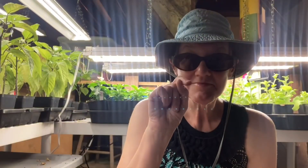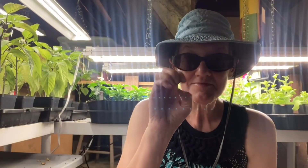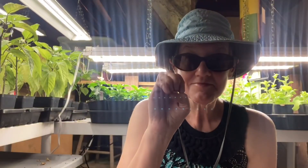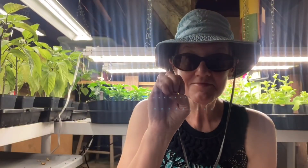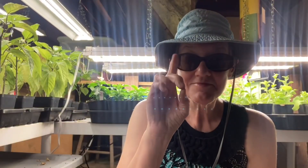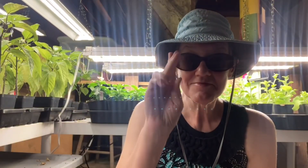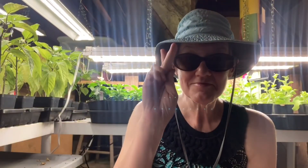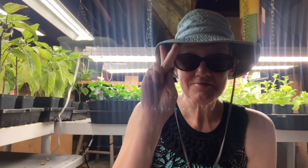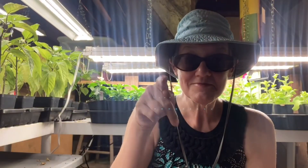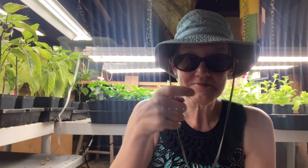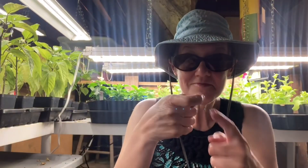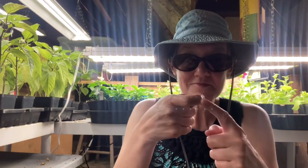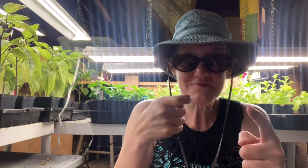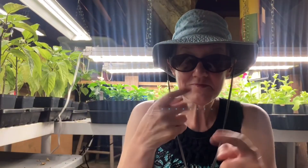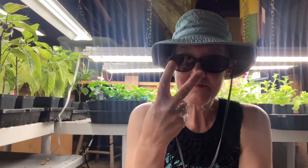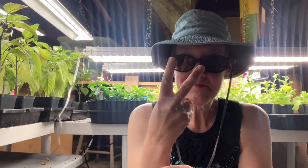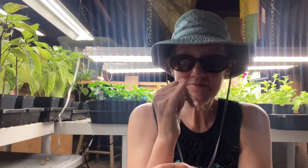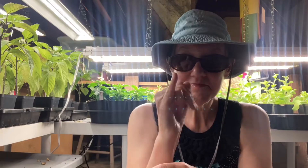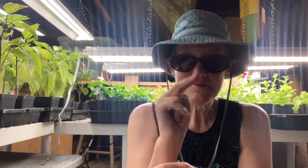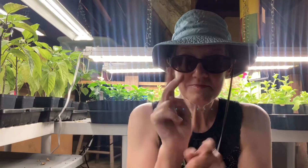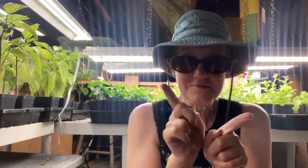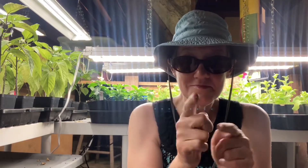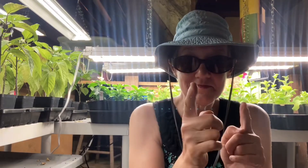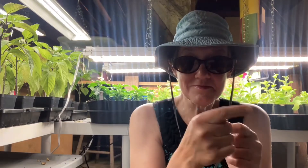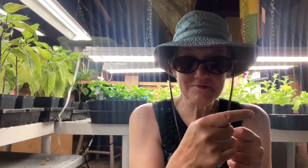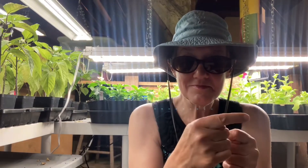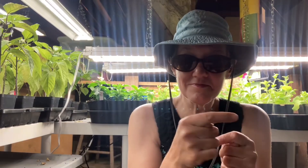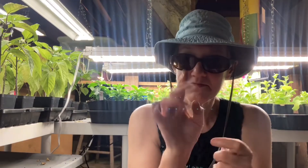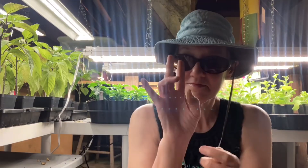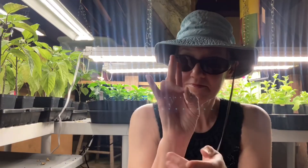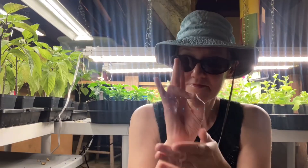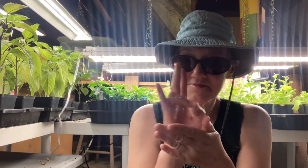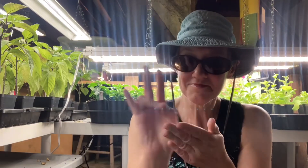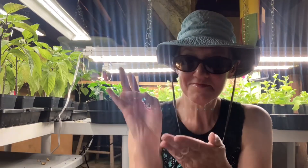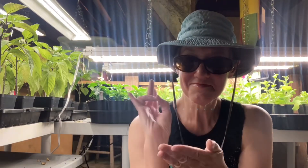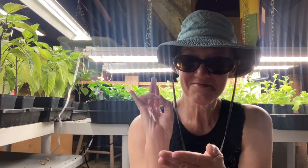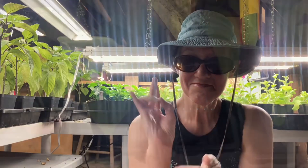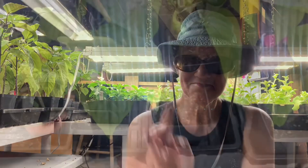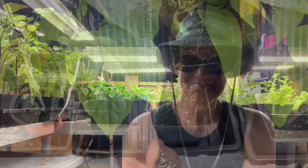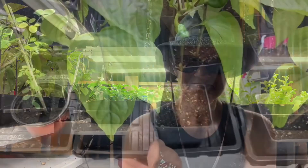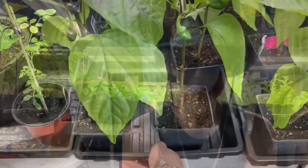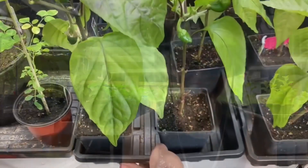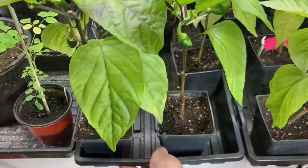I potted them up from 2-inch soil blocks 7 weeks ago.